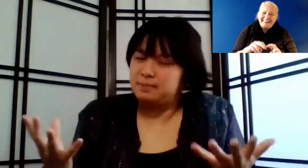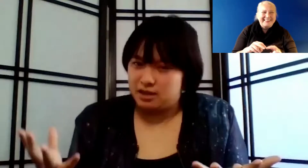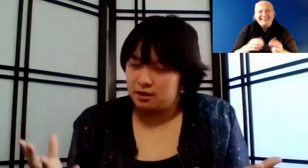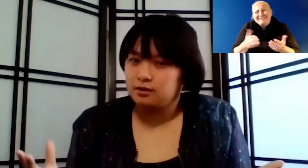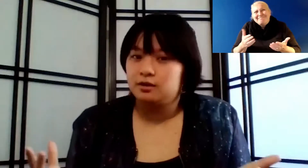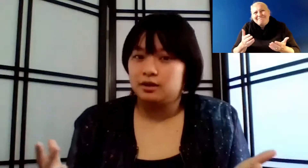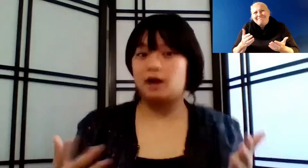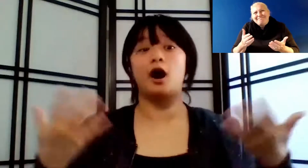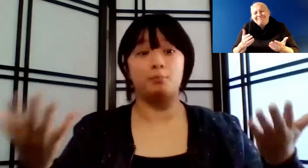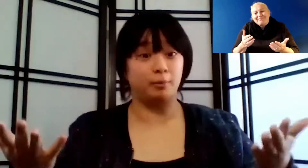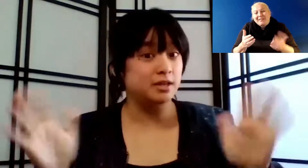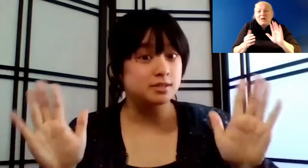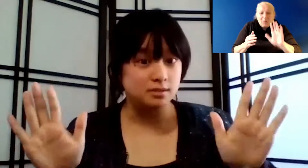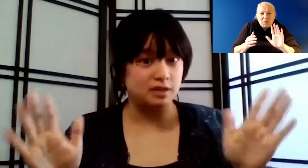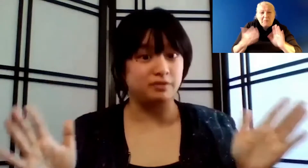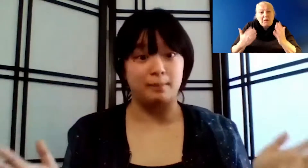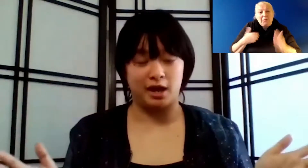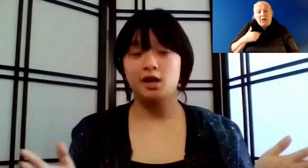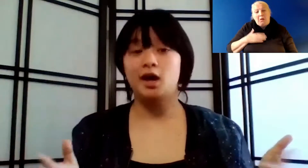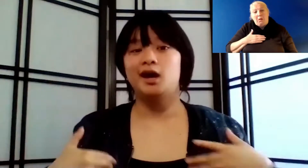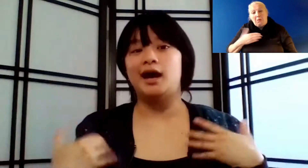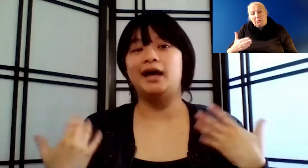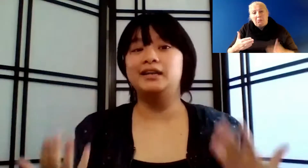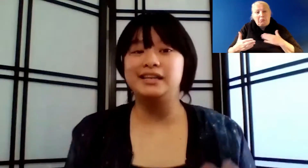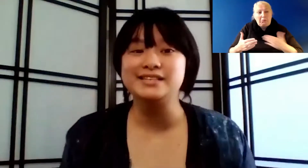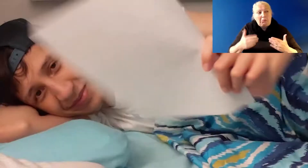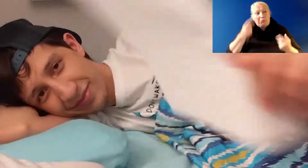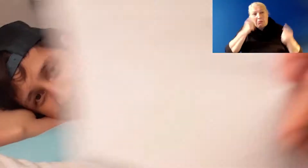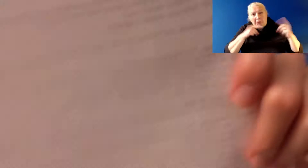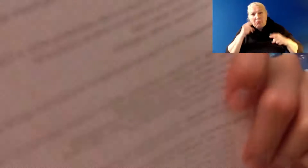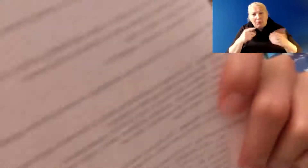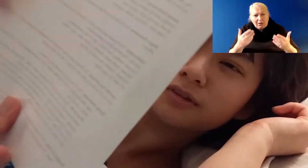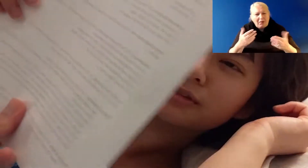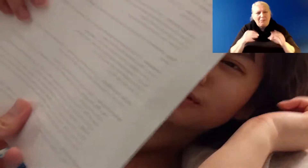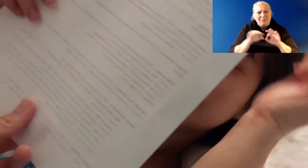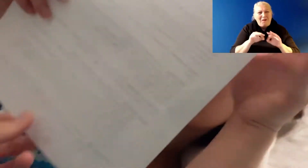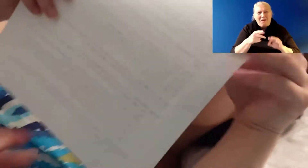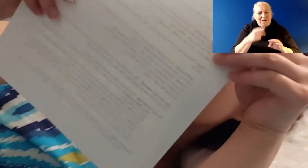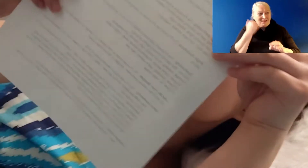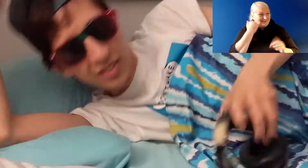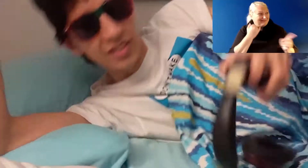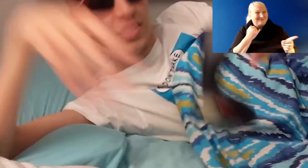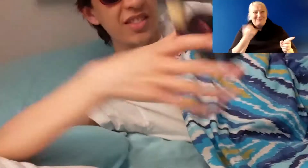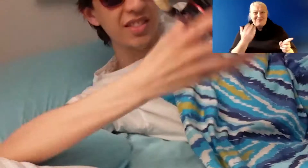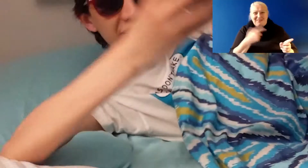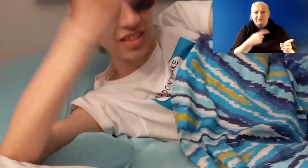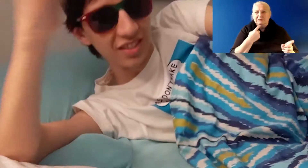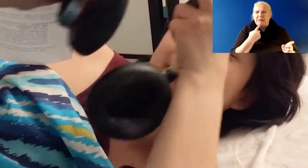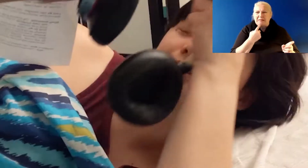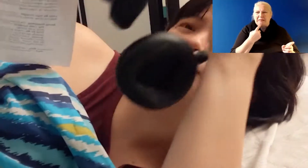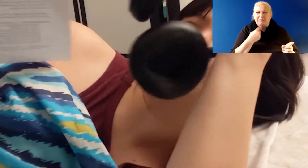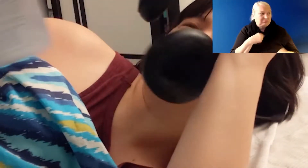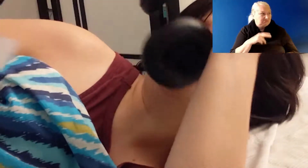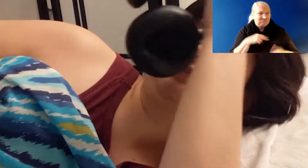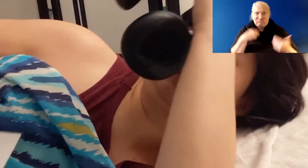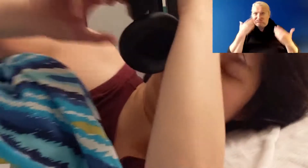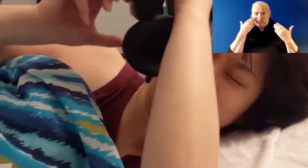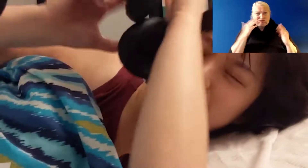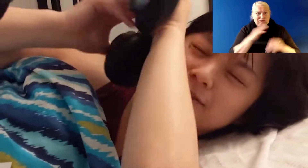maybe a compromise, if I may. At least give me the lyrics before you debut your EP right in front of me. I am more